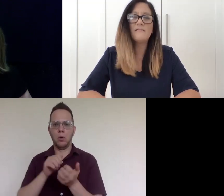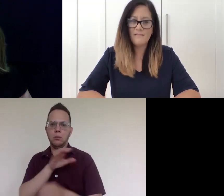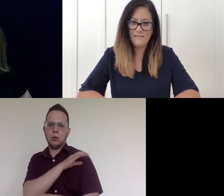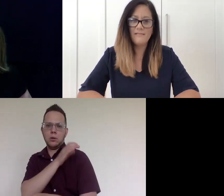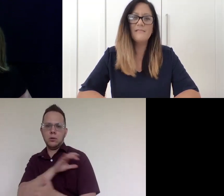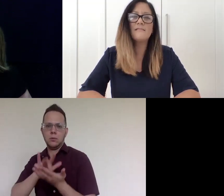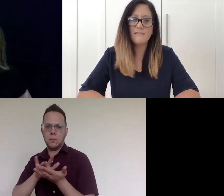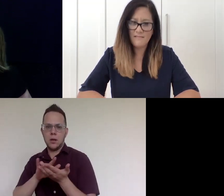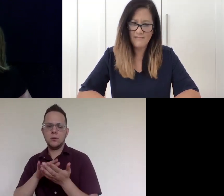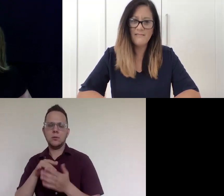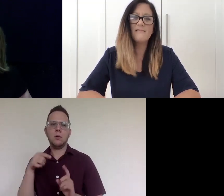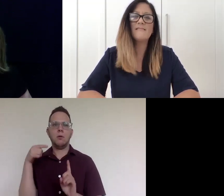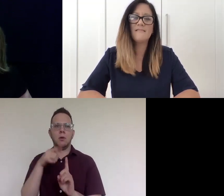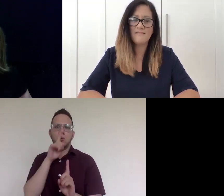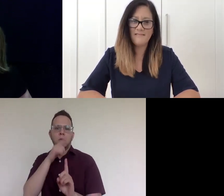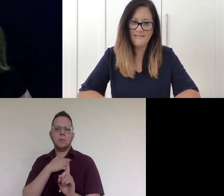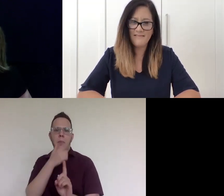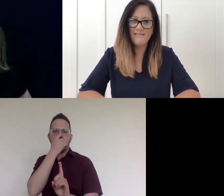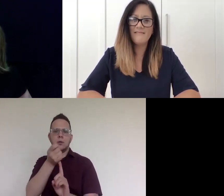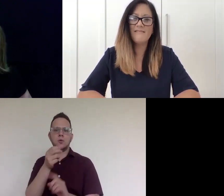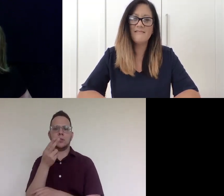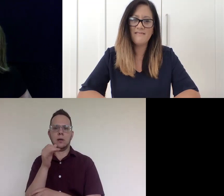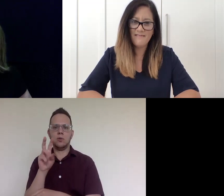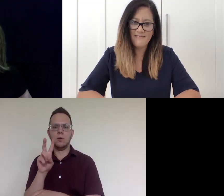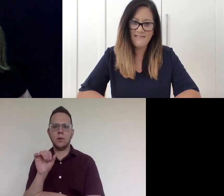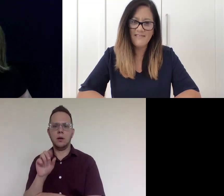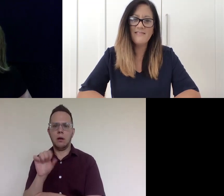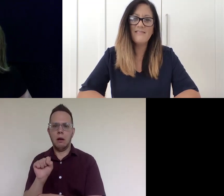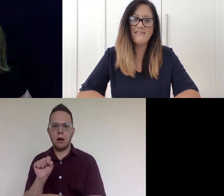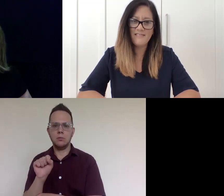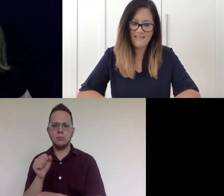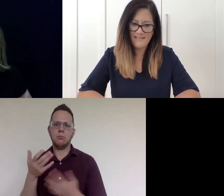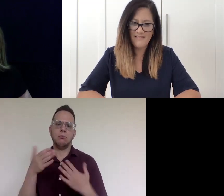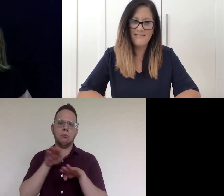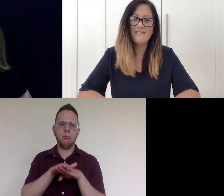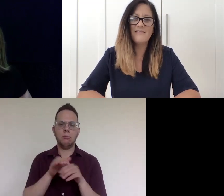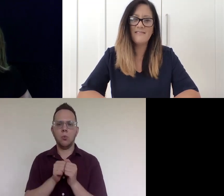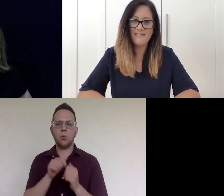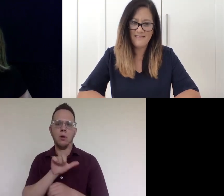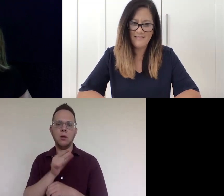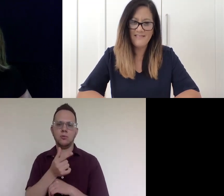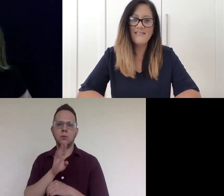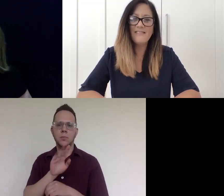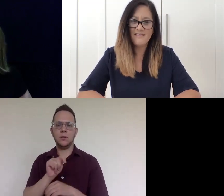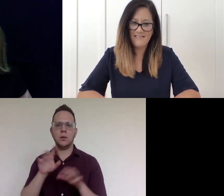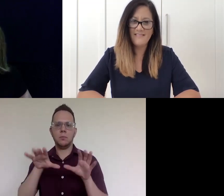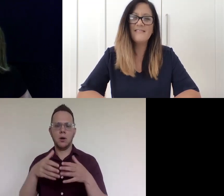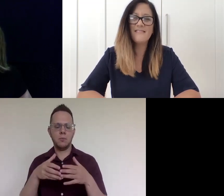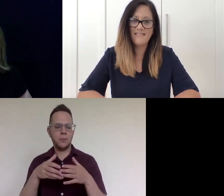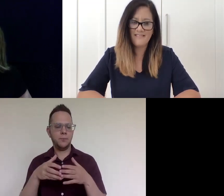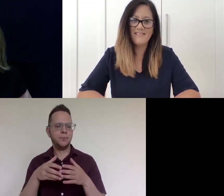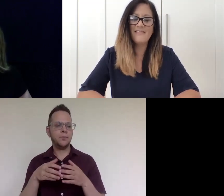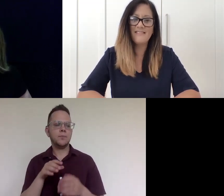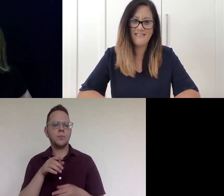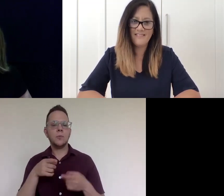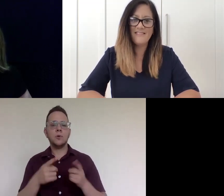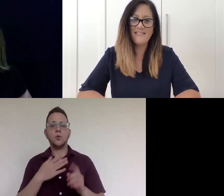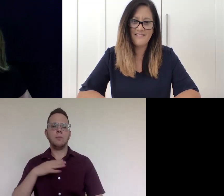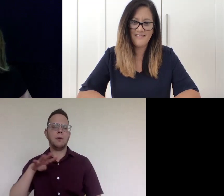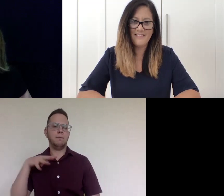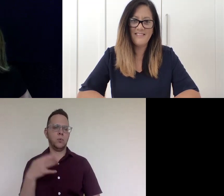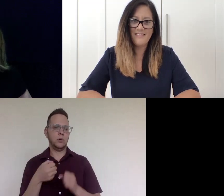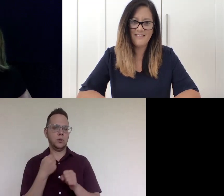medicine. That was more focused on public health. And I was working in clinics, and that's really where